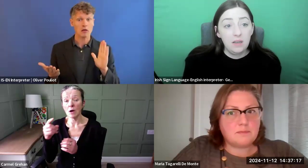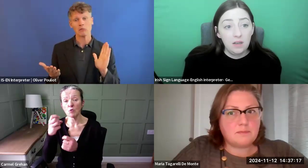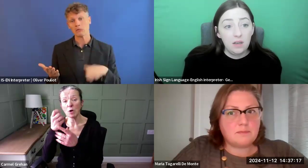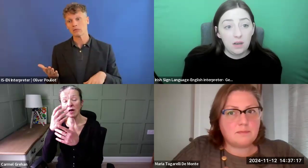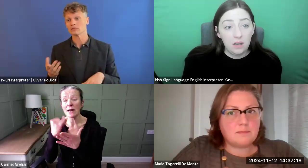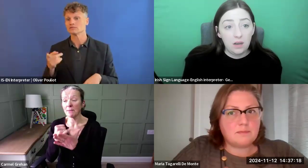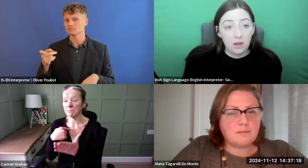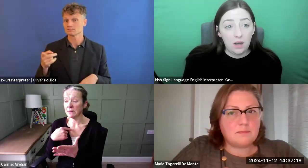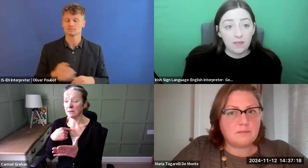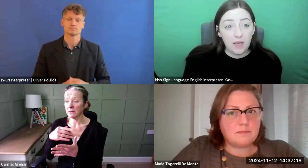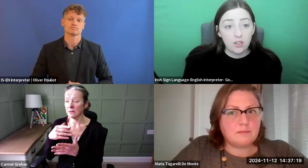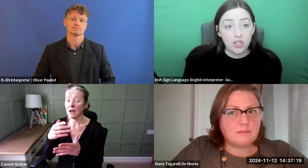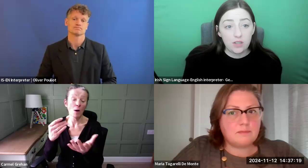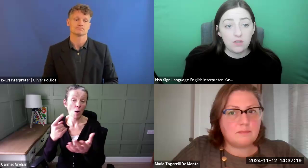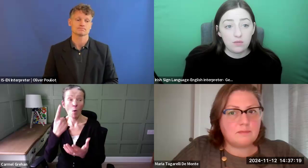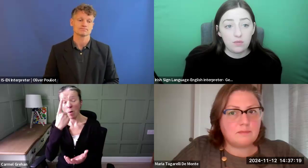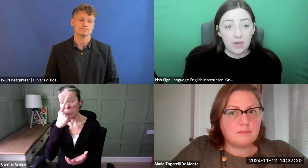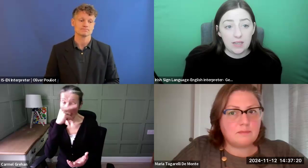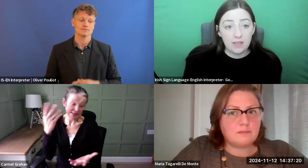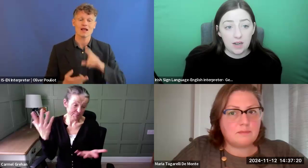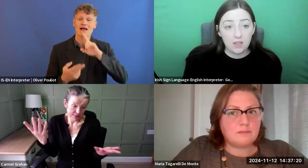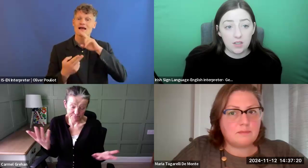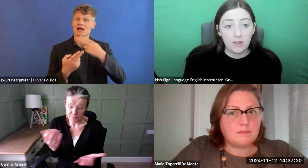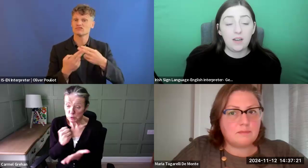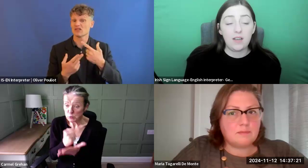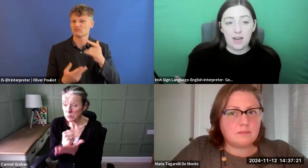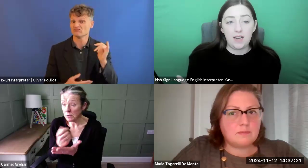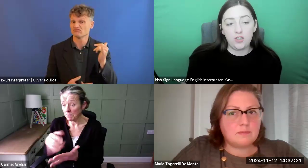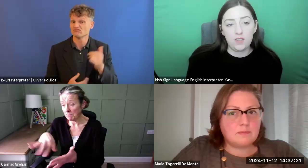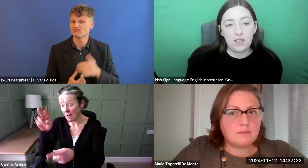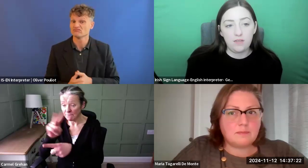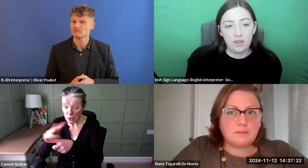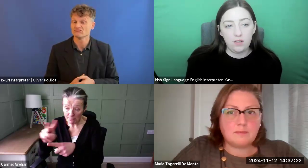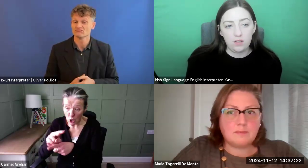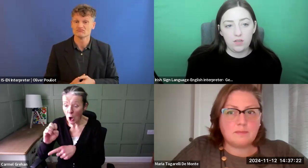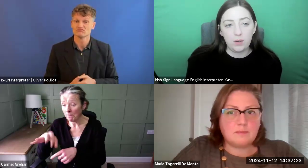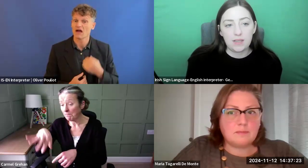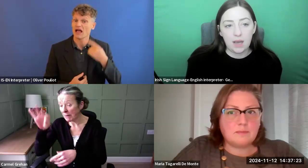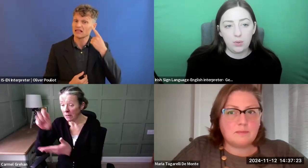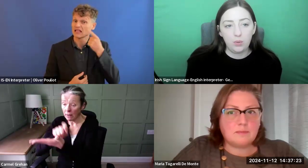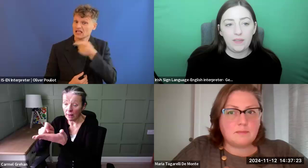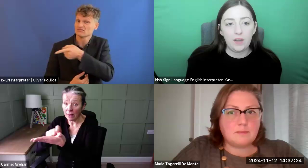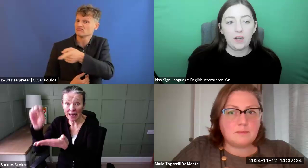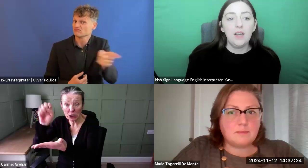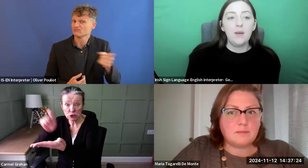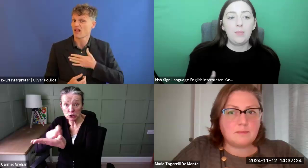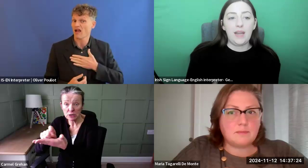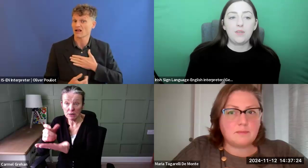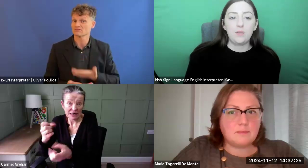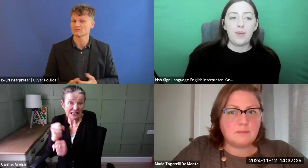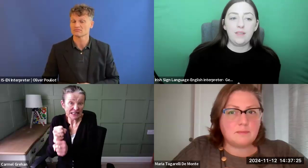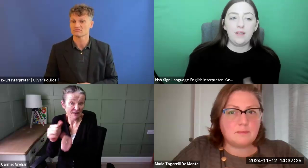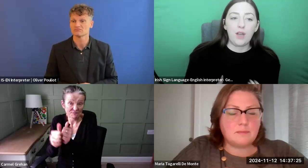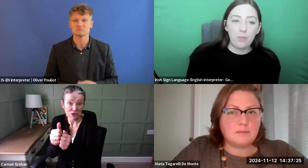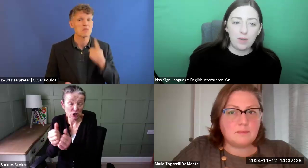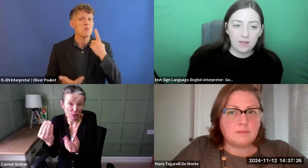Yes. I think the students really start to realize it. And just to give you through an example, when they're being able